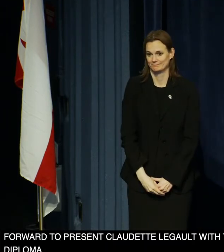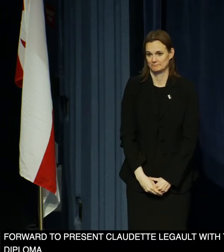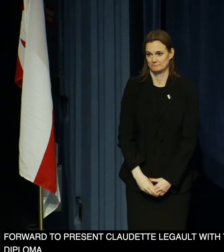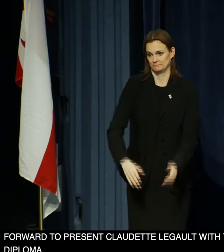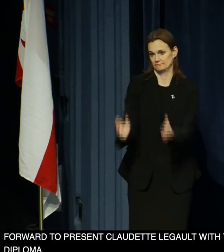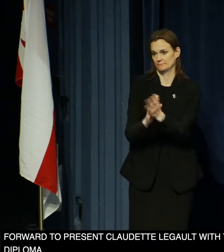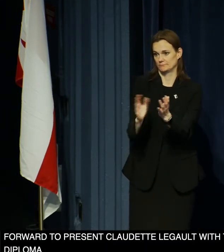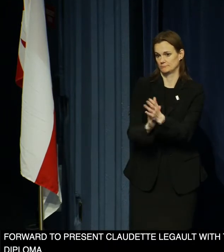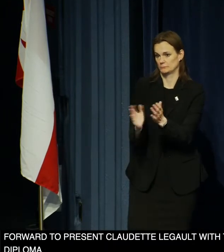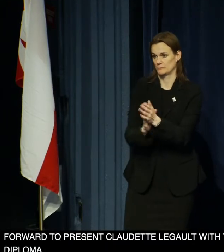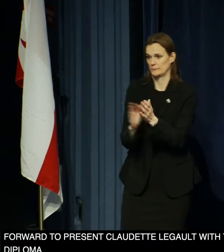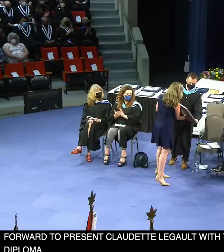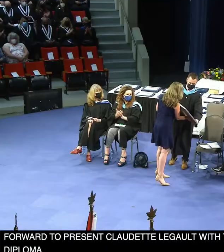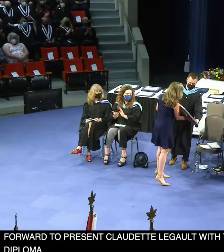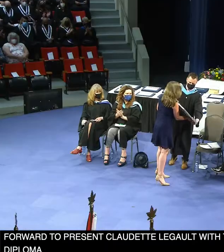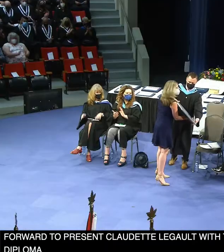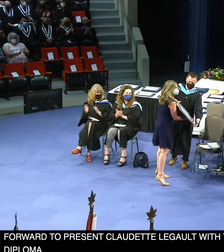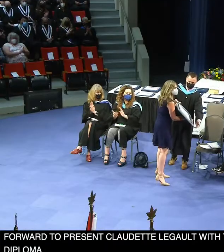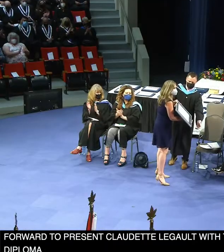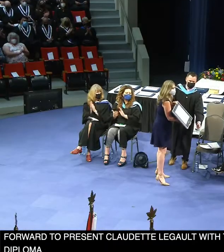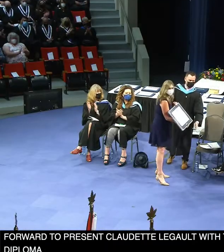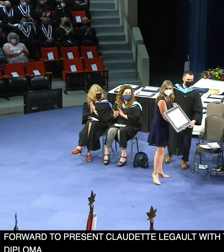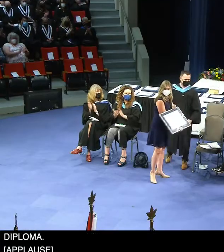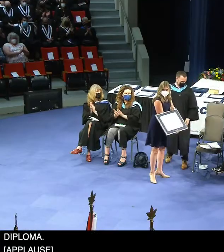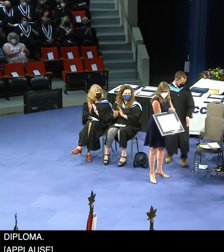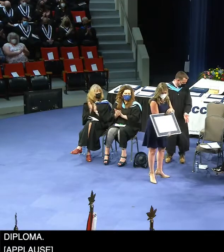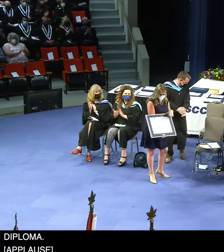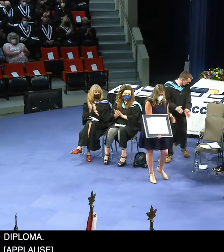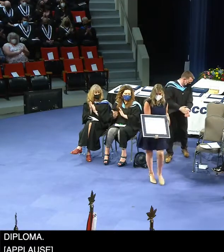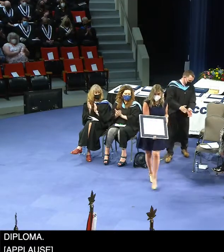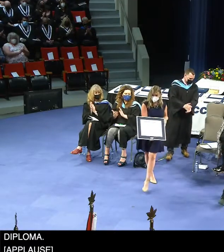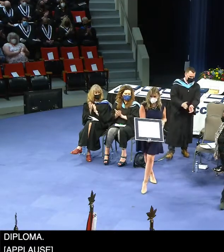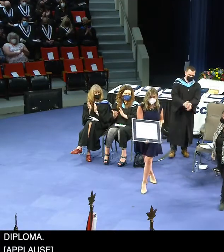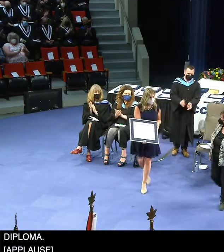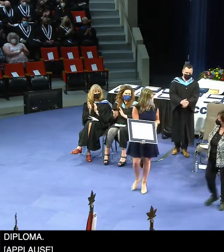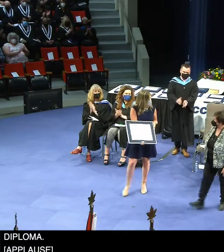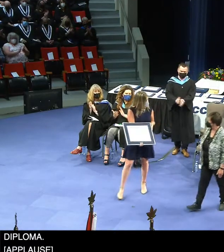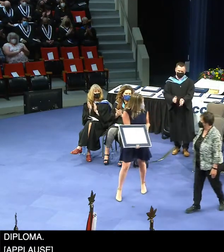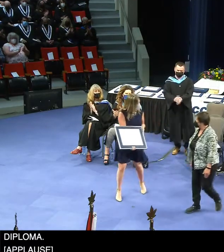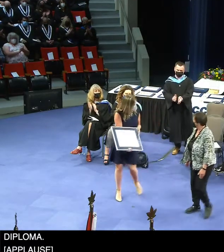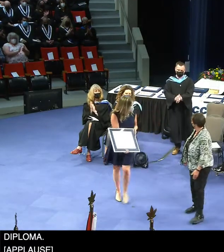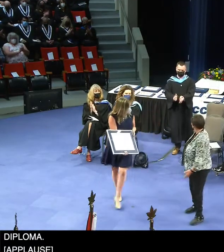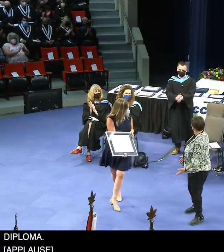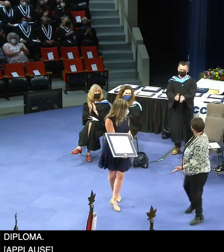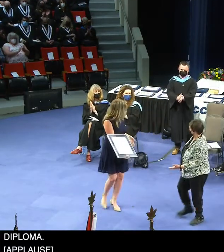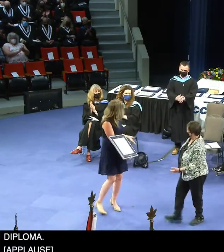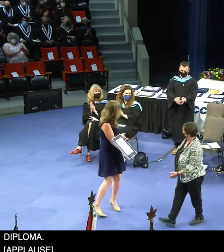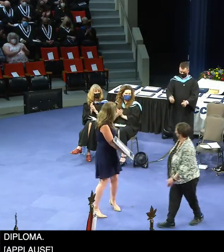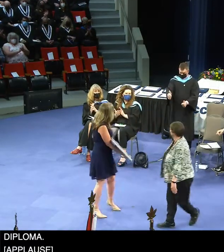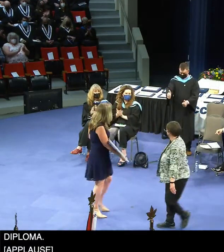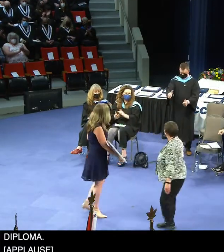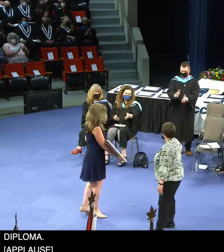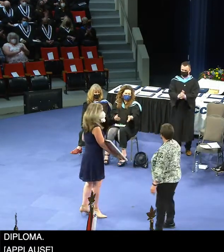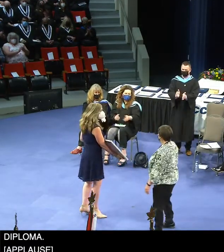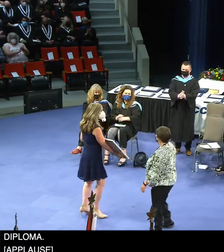Canada, we stand on guard for thee.